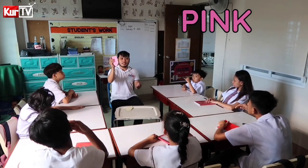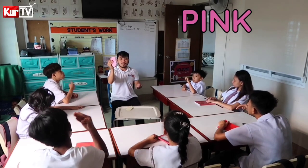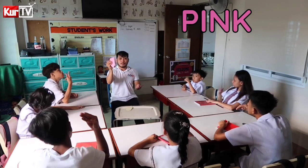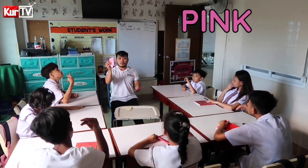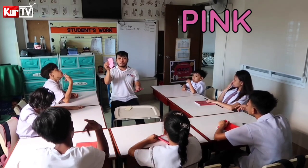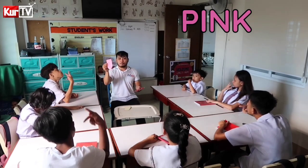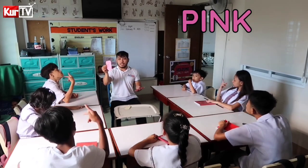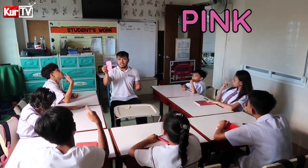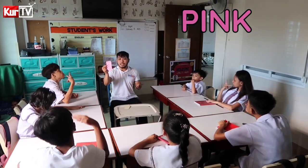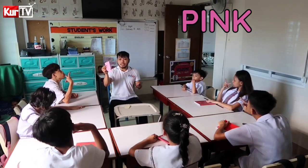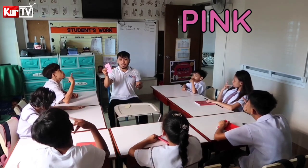Pink.